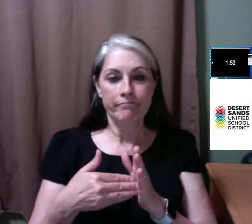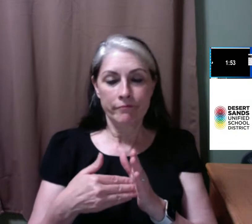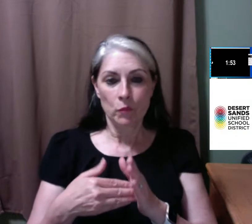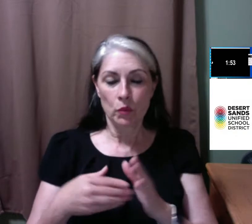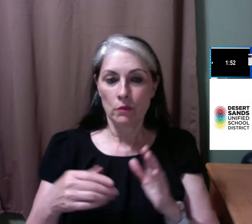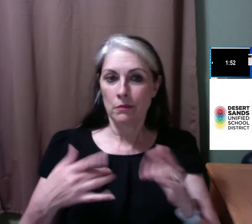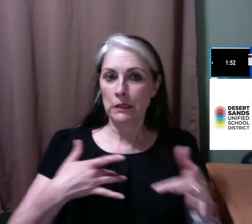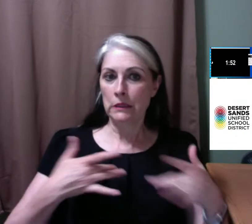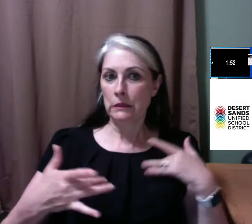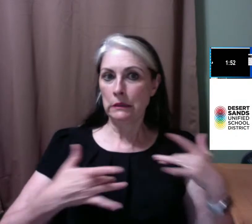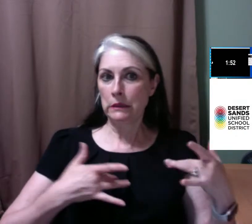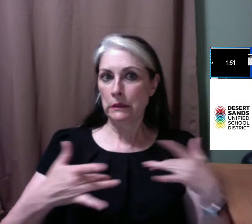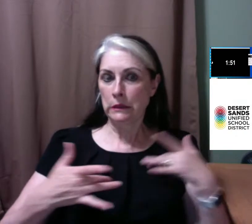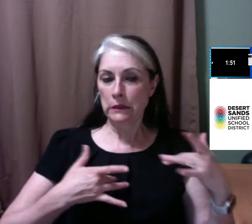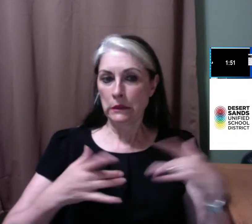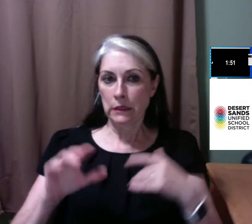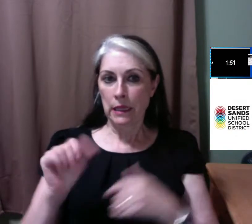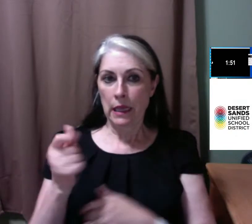mildly. With the